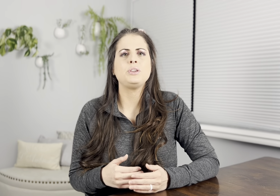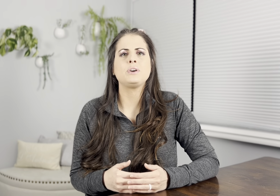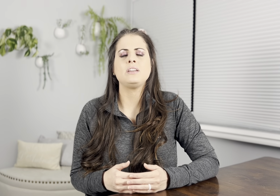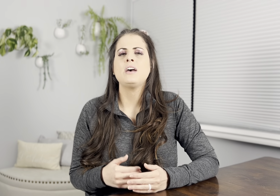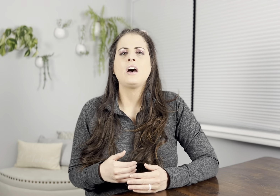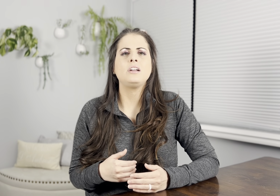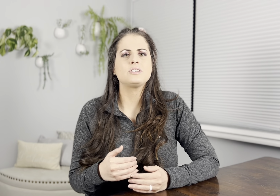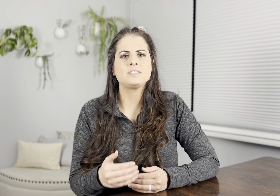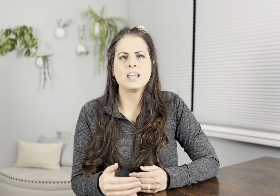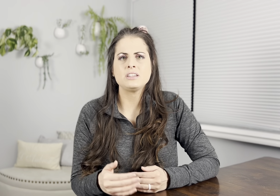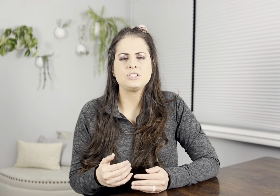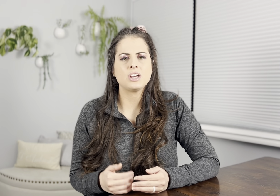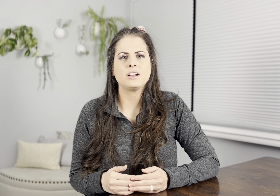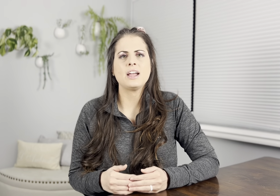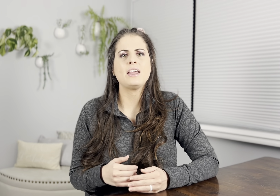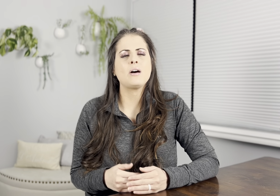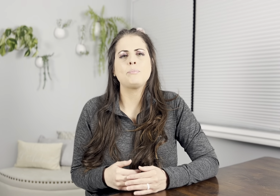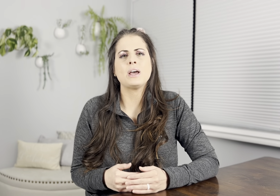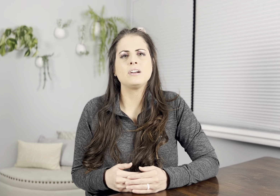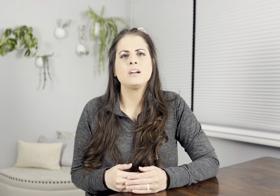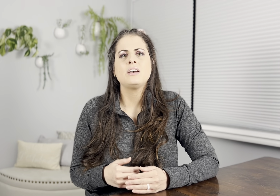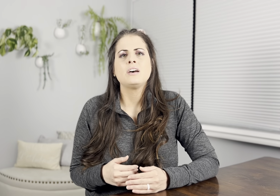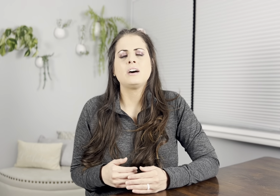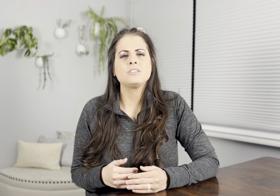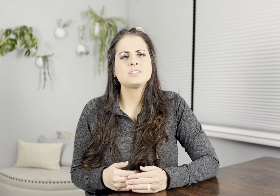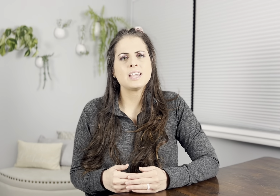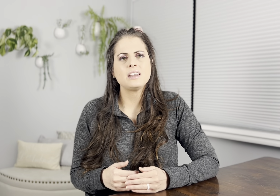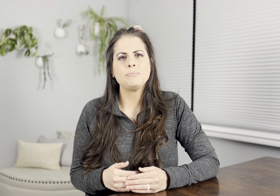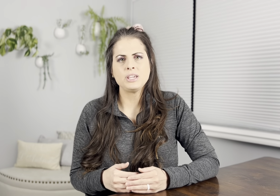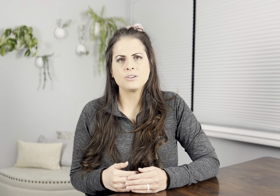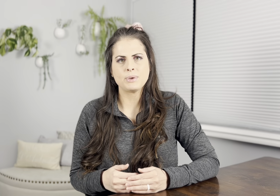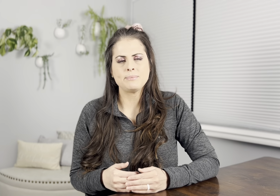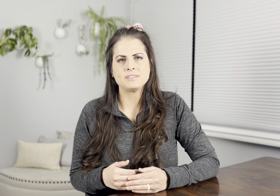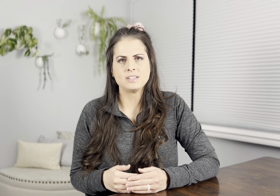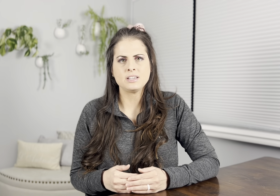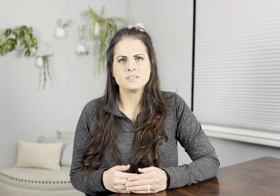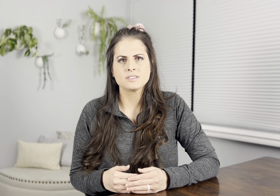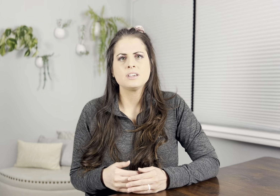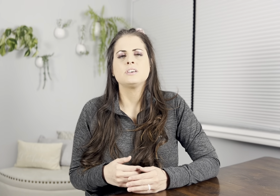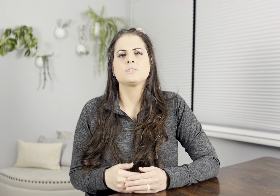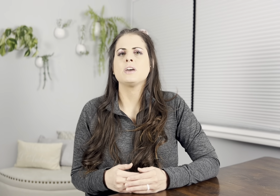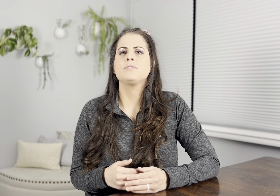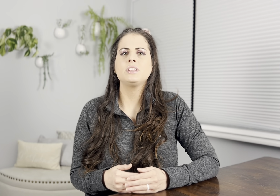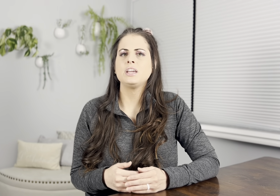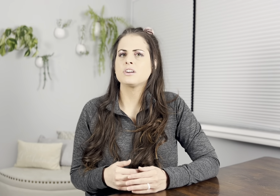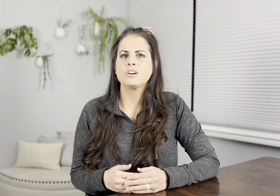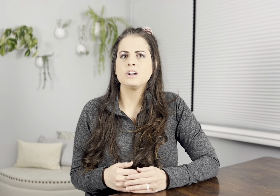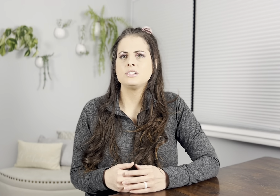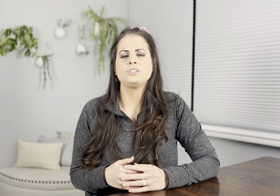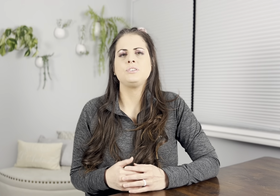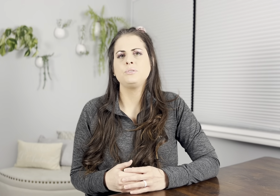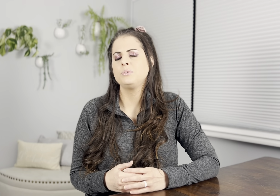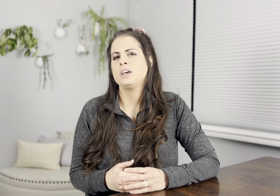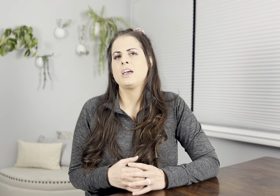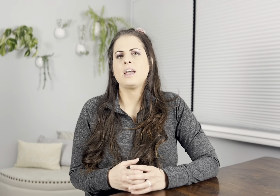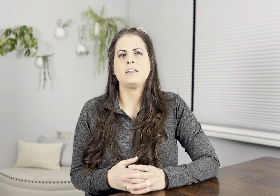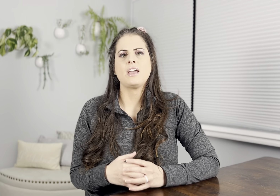can understand each other and help better understand and meet your baby's needs. So I really encourage you and any